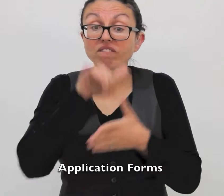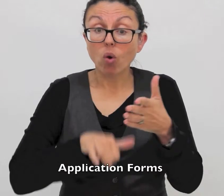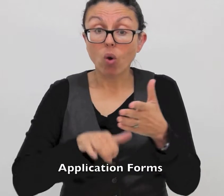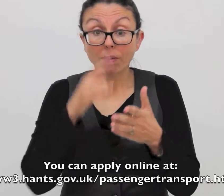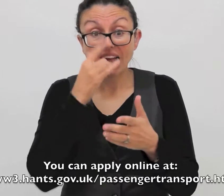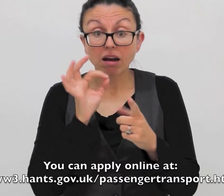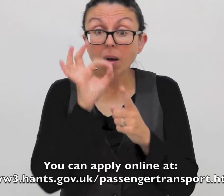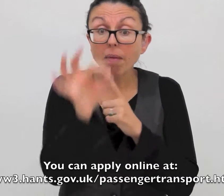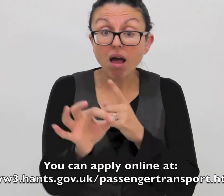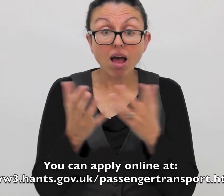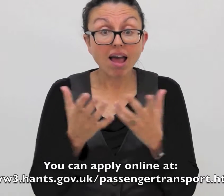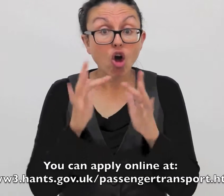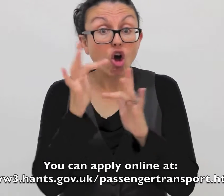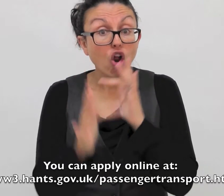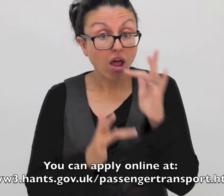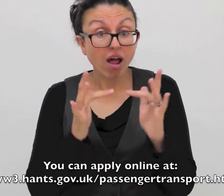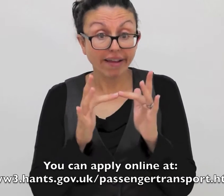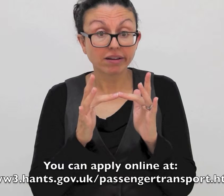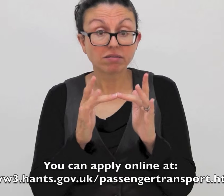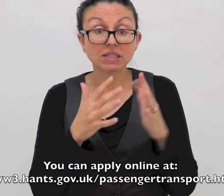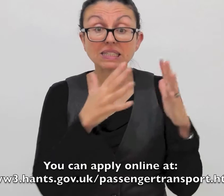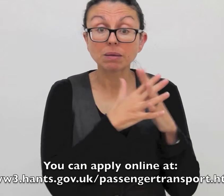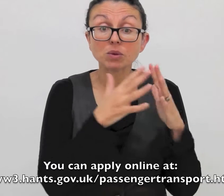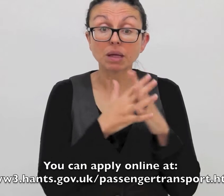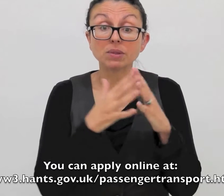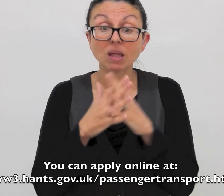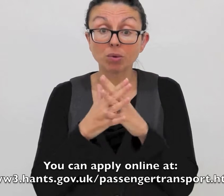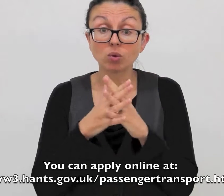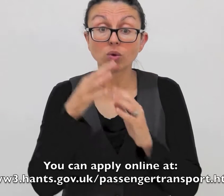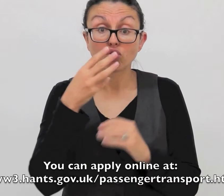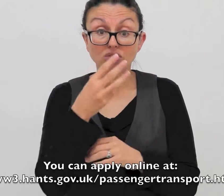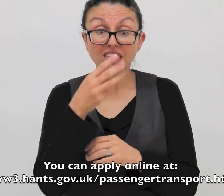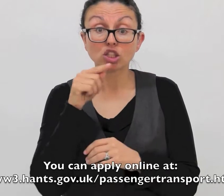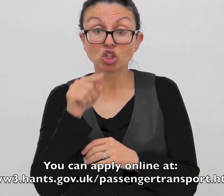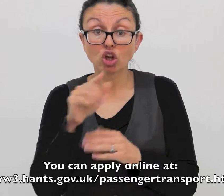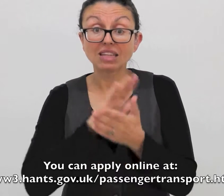beforehand. Application forms you can apply online at